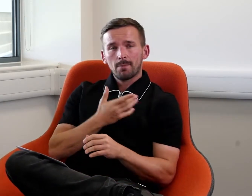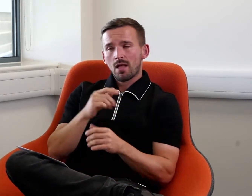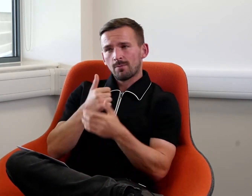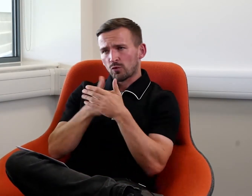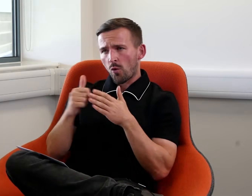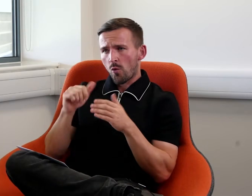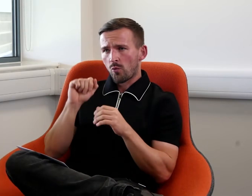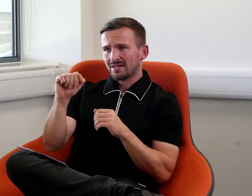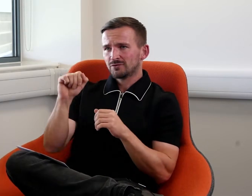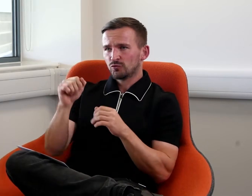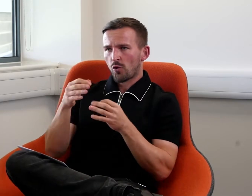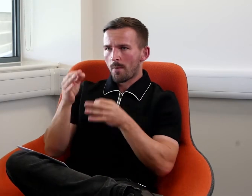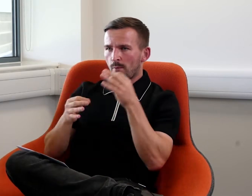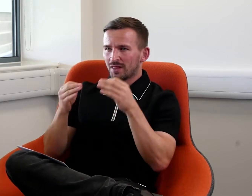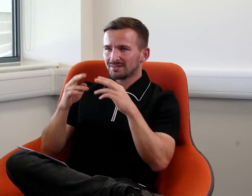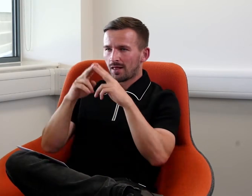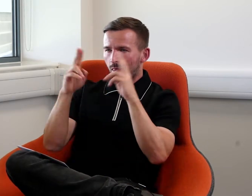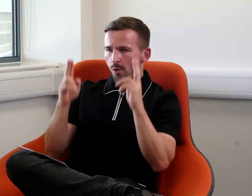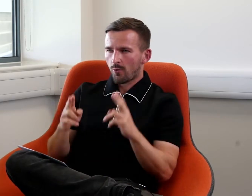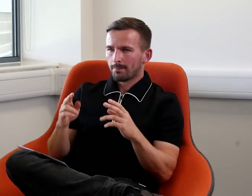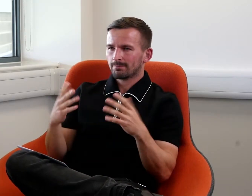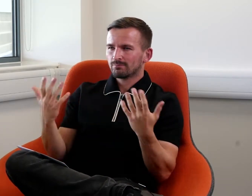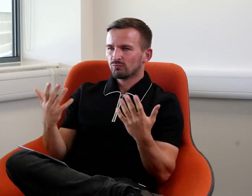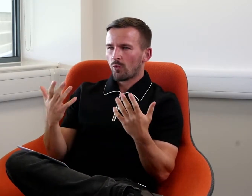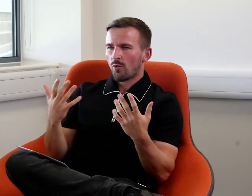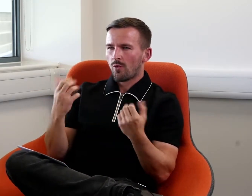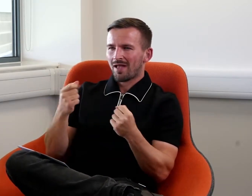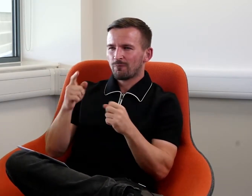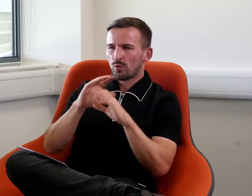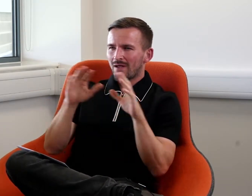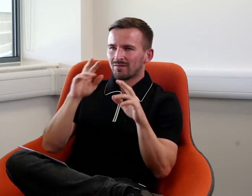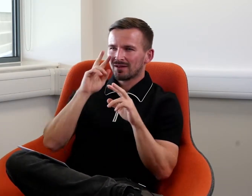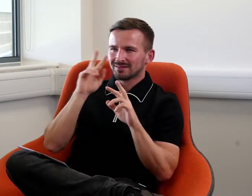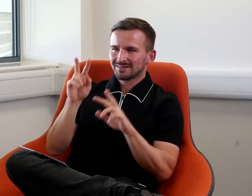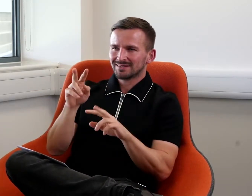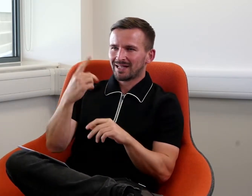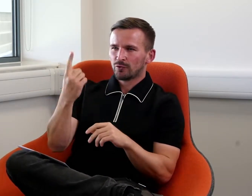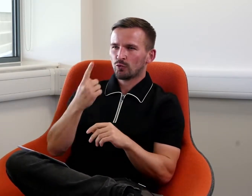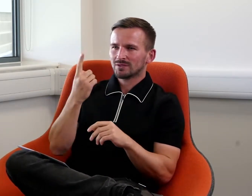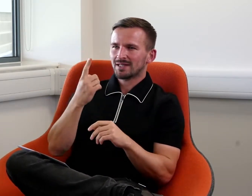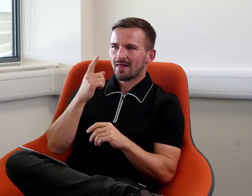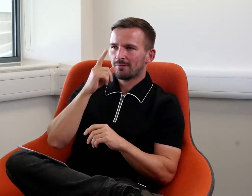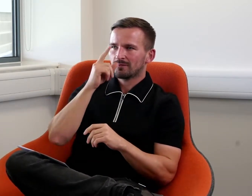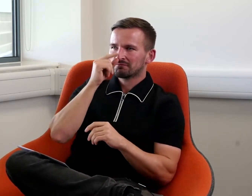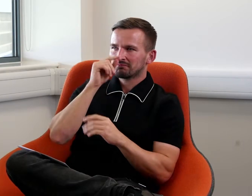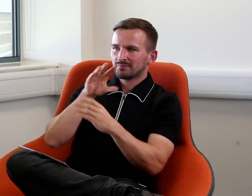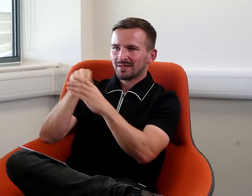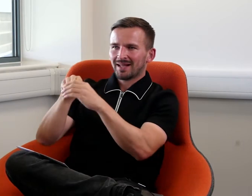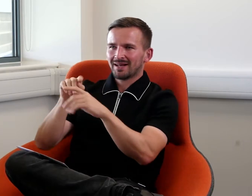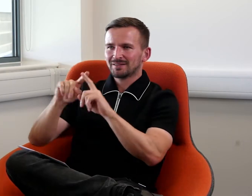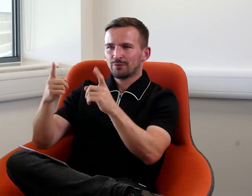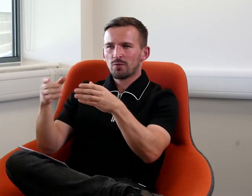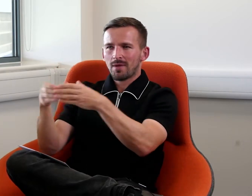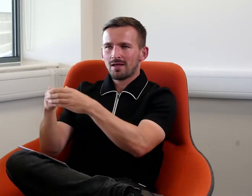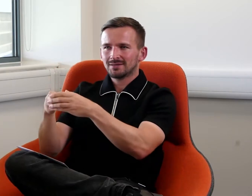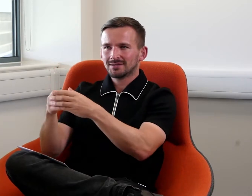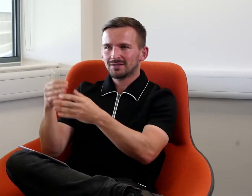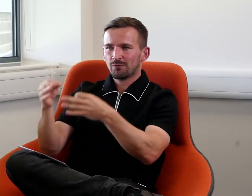The other question that I want to say was, obviously, has Labour always been sort of your political home, or